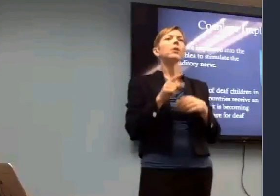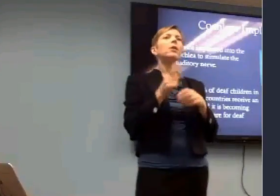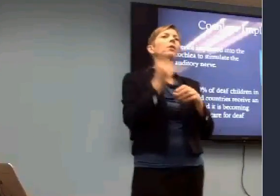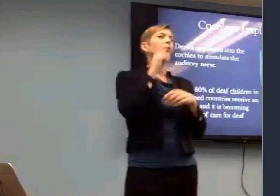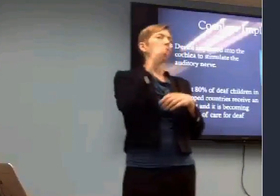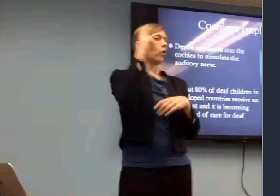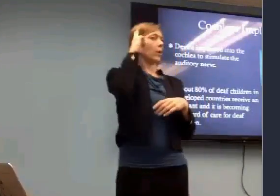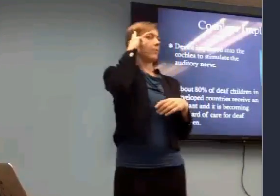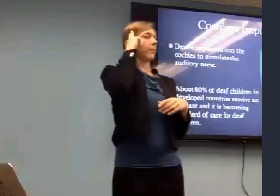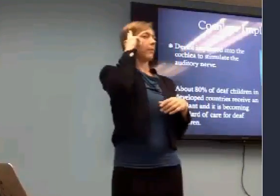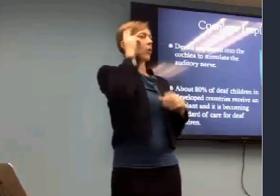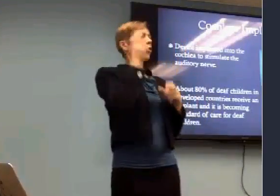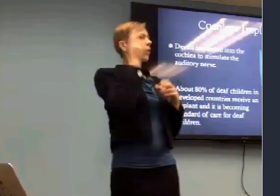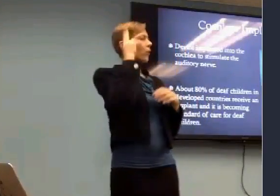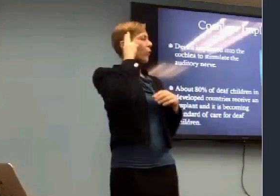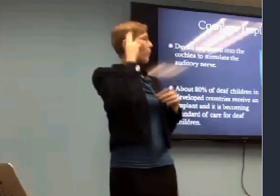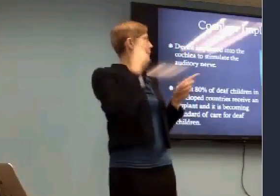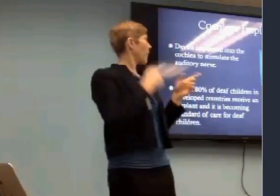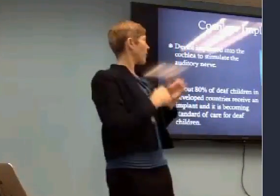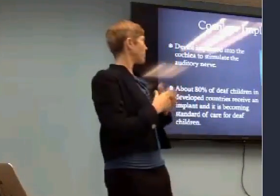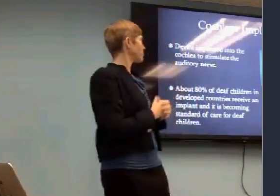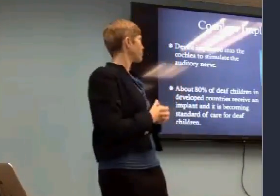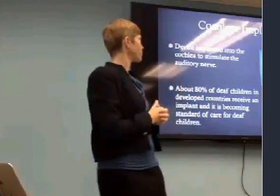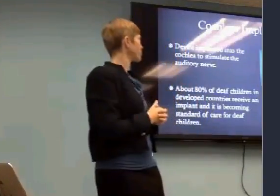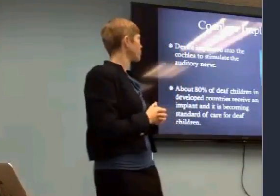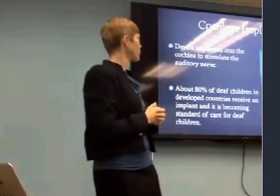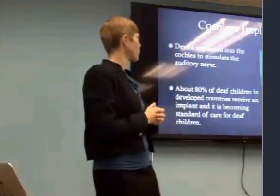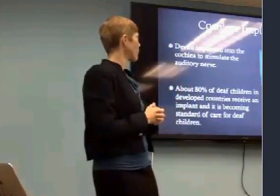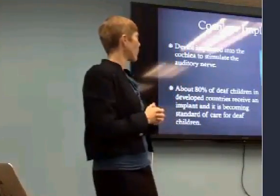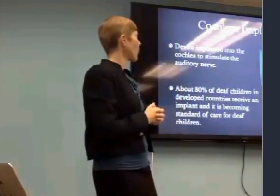hearing loss. This is the cochlear implant.